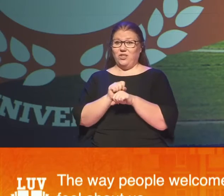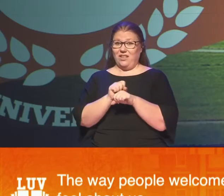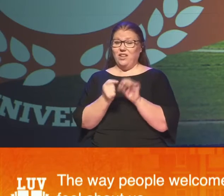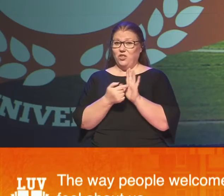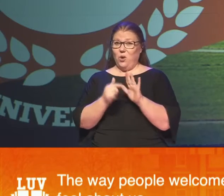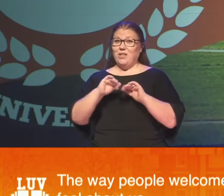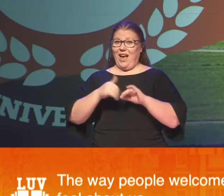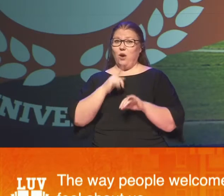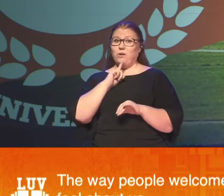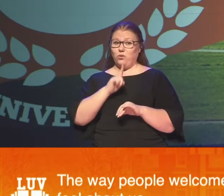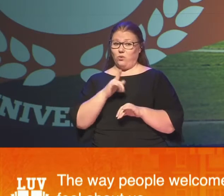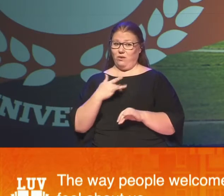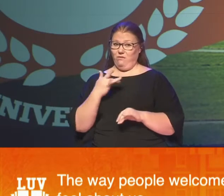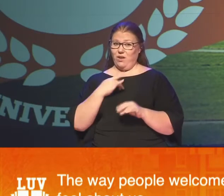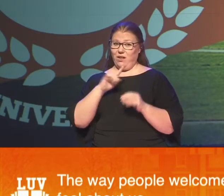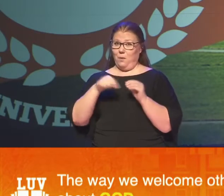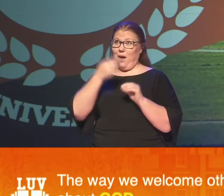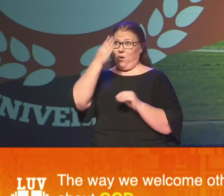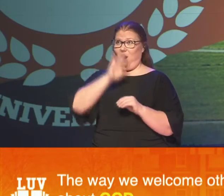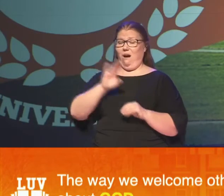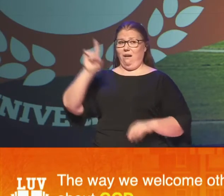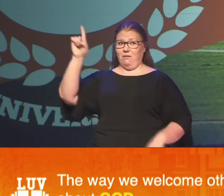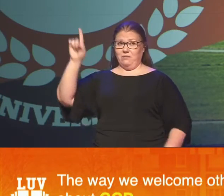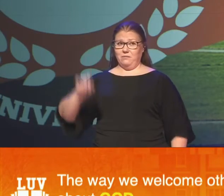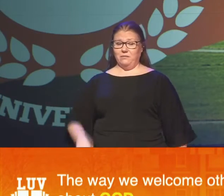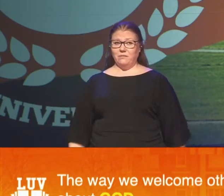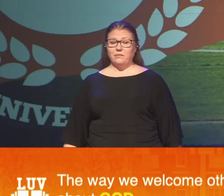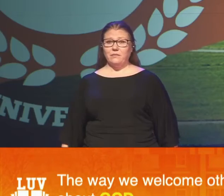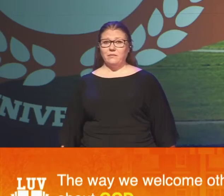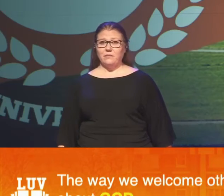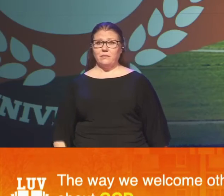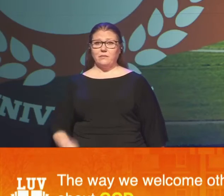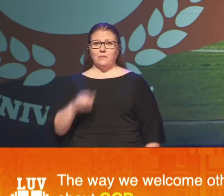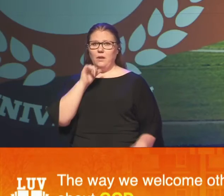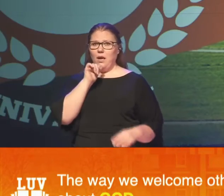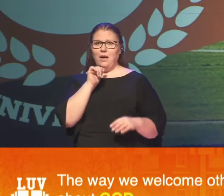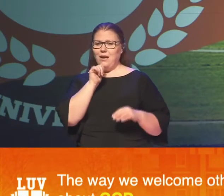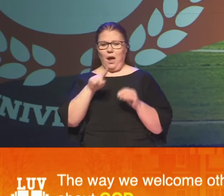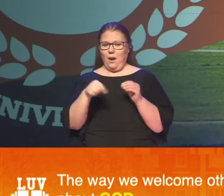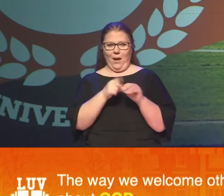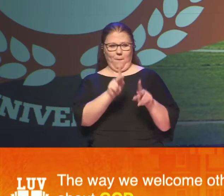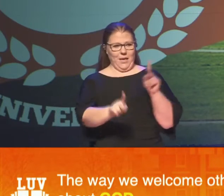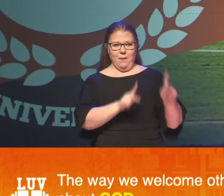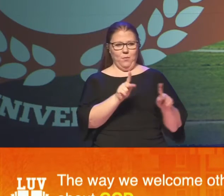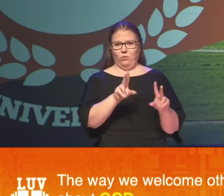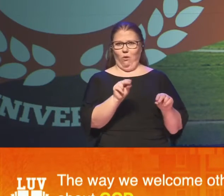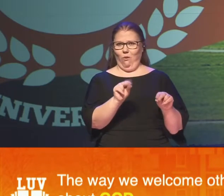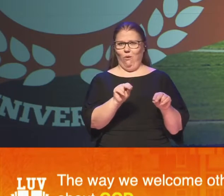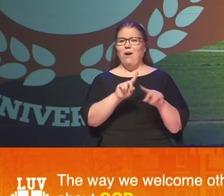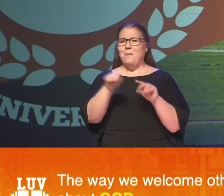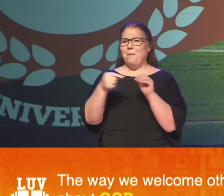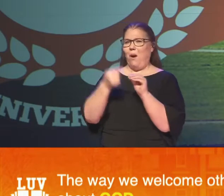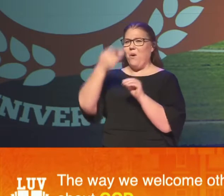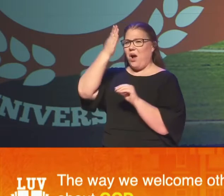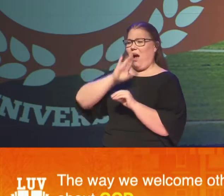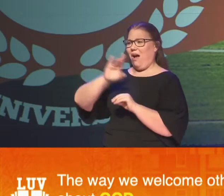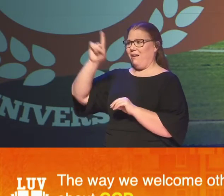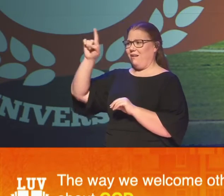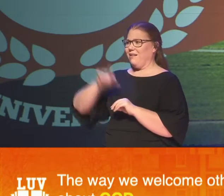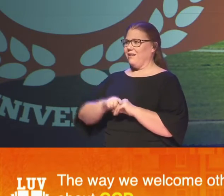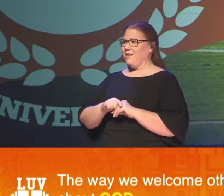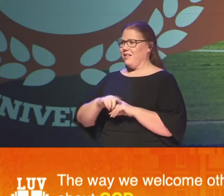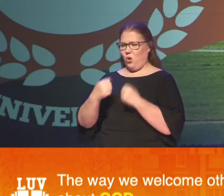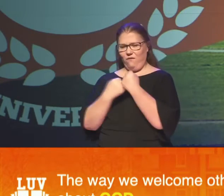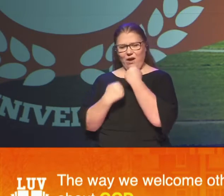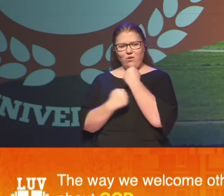we truly feel about God. Not about them, but about God. Because at the foundation of